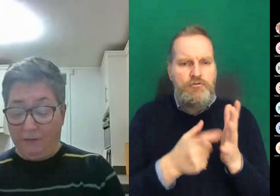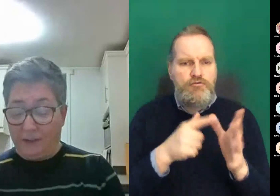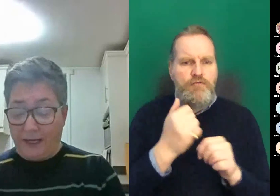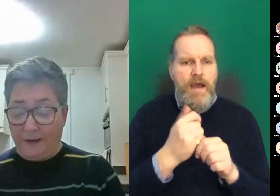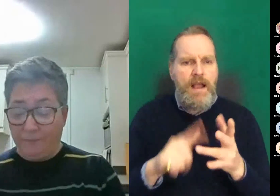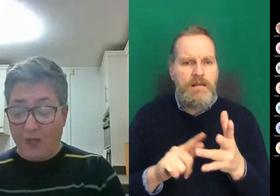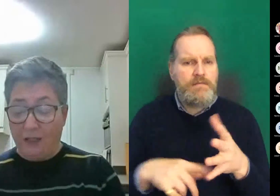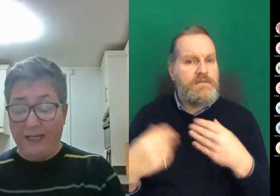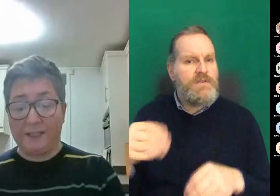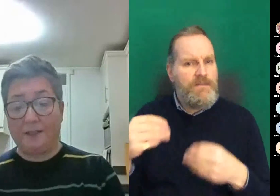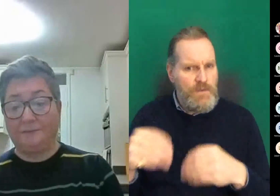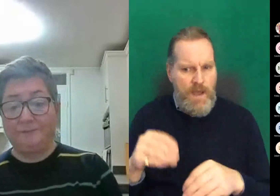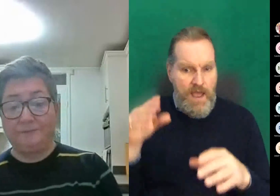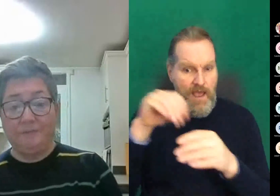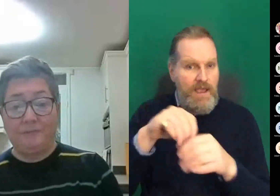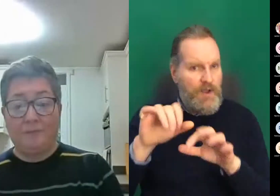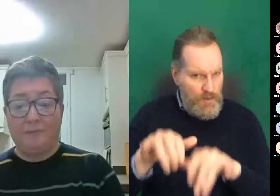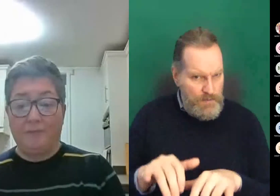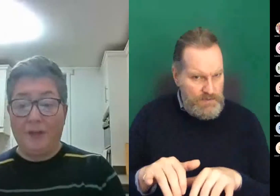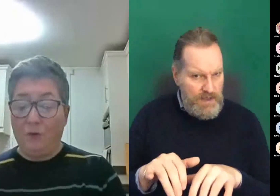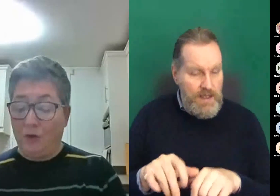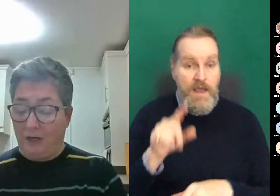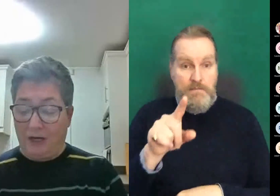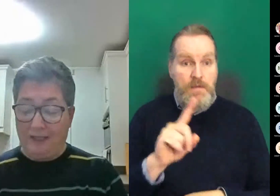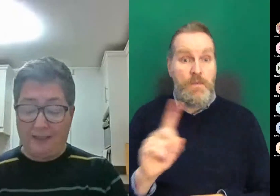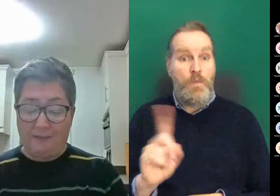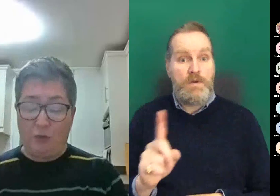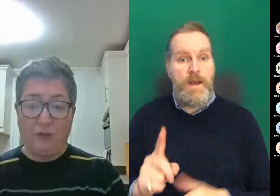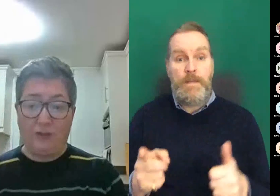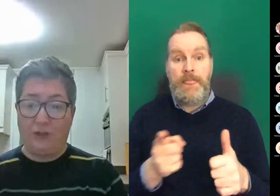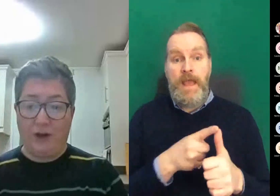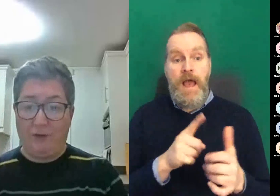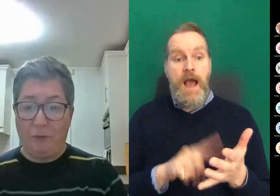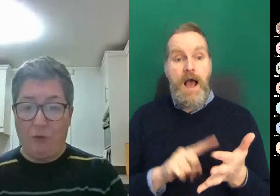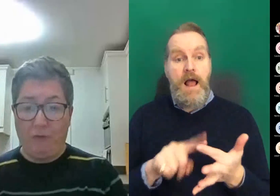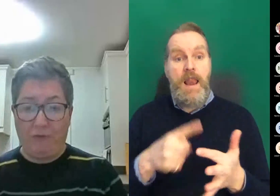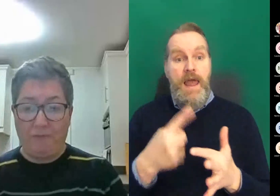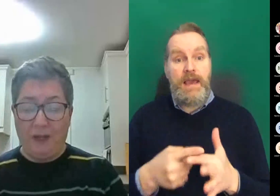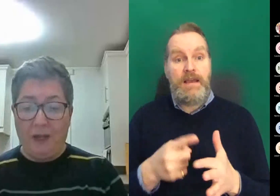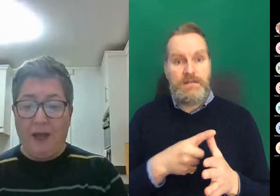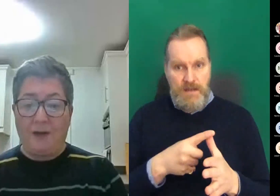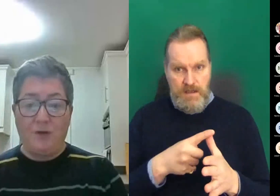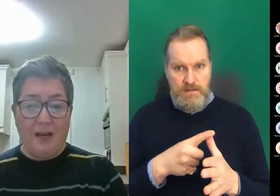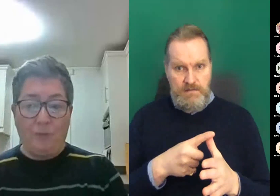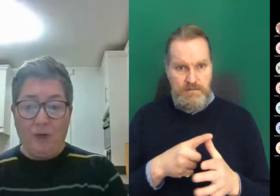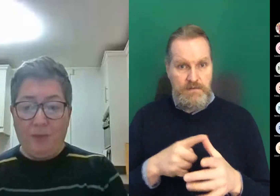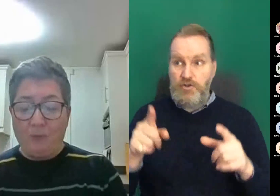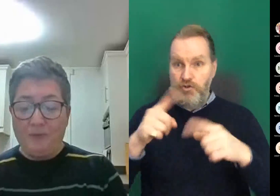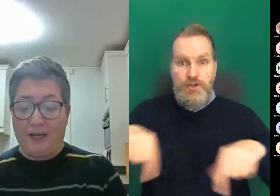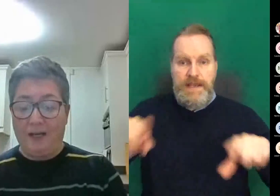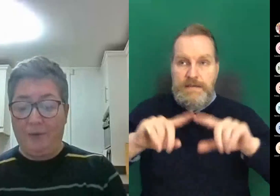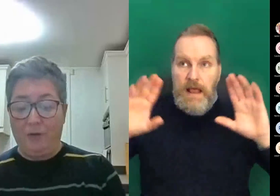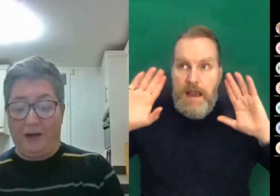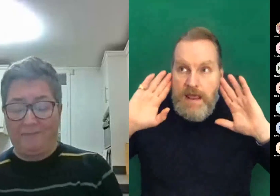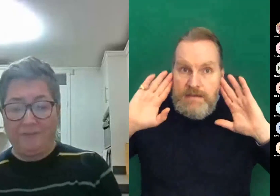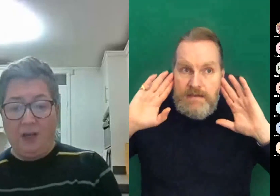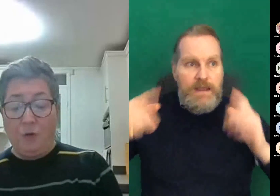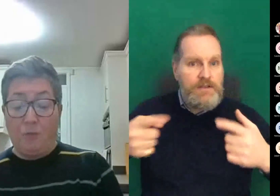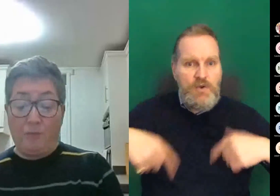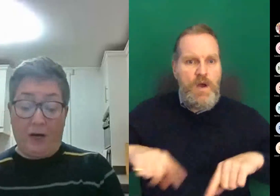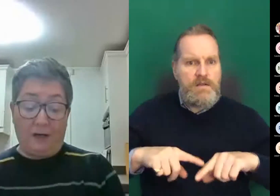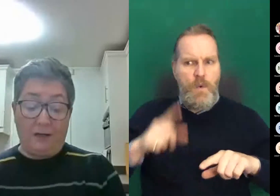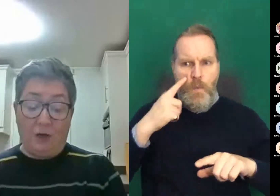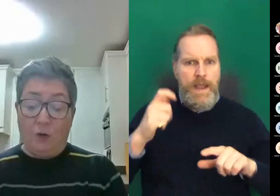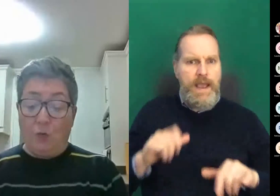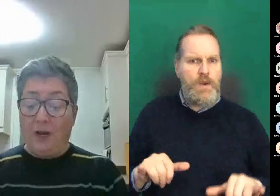of us have in our life is Alexa. Now, Alexa's monitoring our every move, and we can get a wee bit uptight about